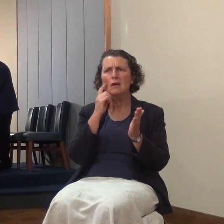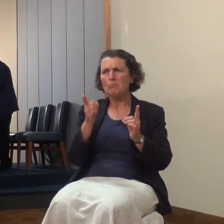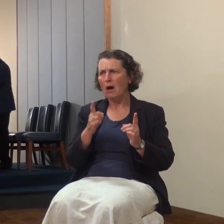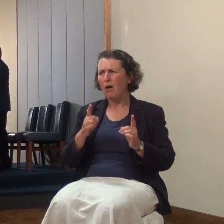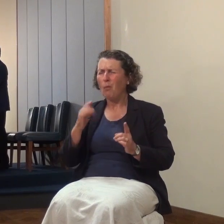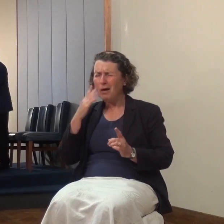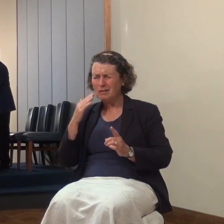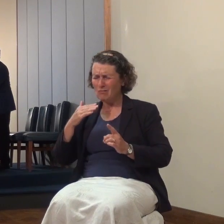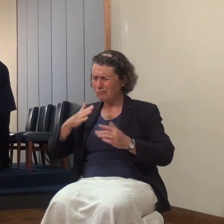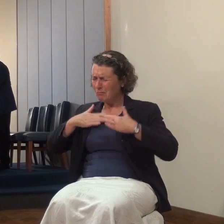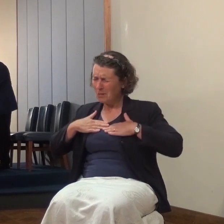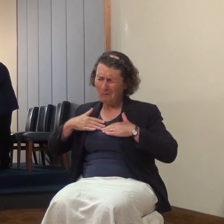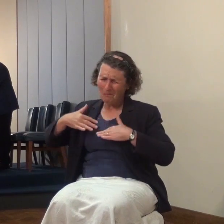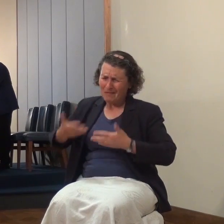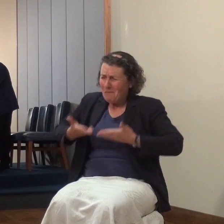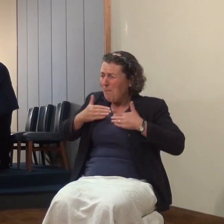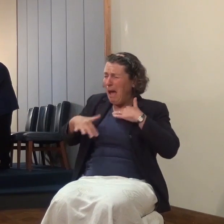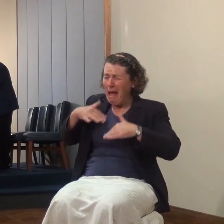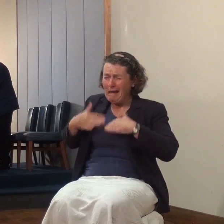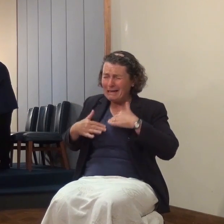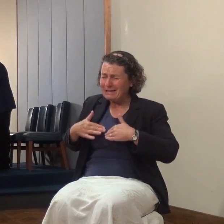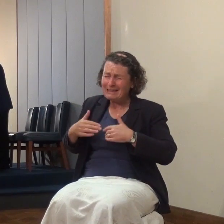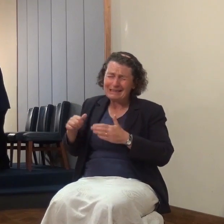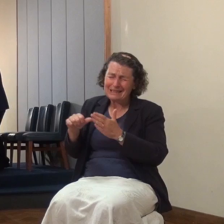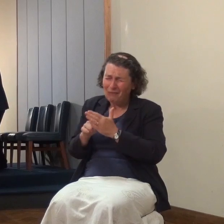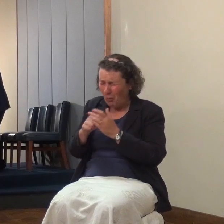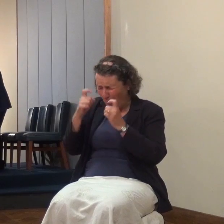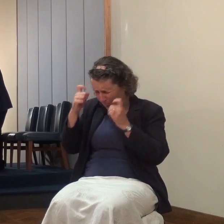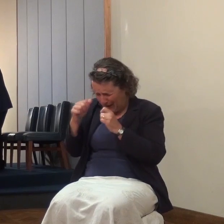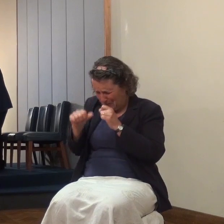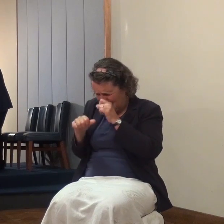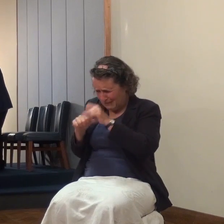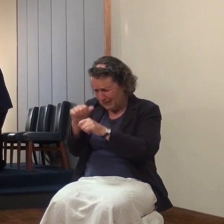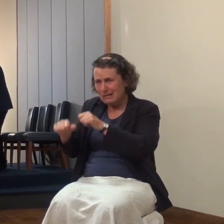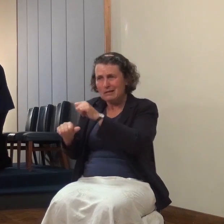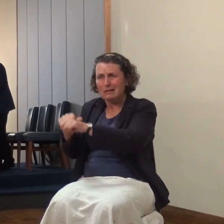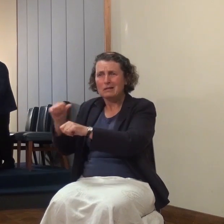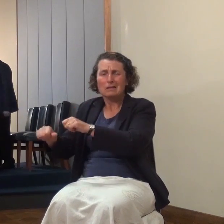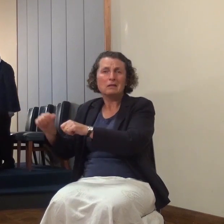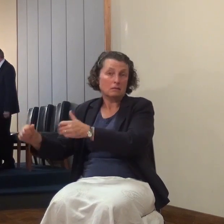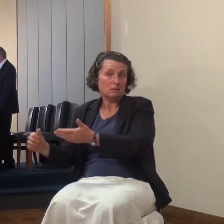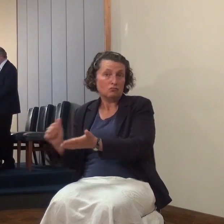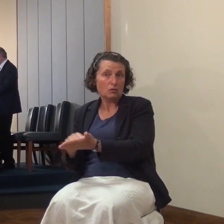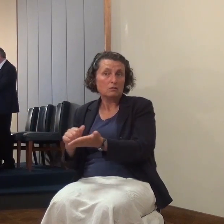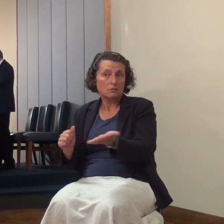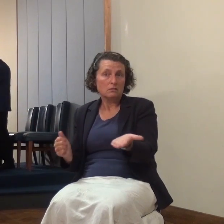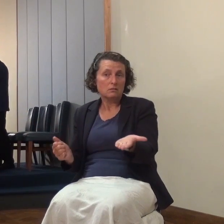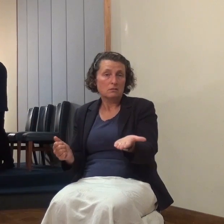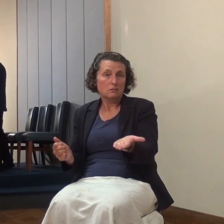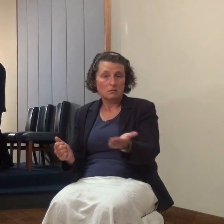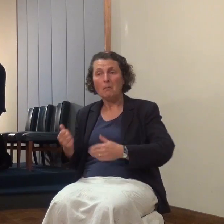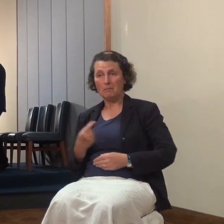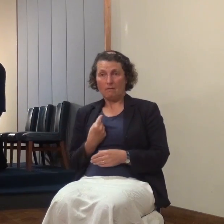thoughts, logical progress in our petitions might have to take second place. In my own situation, it was